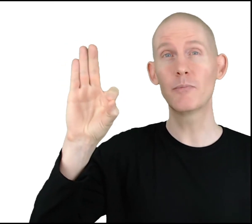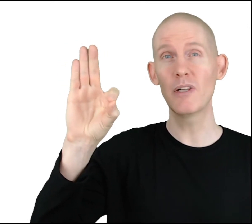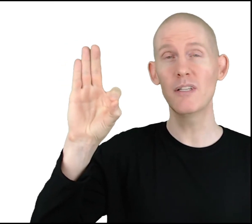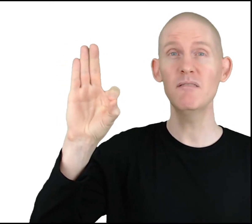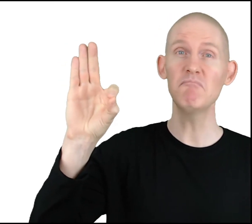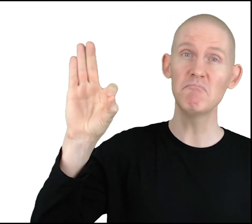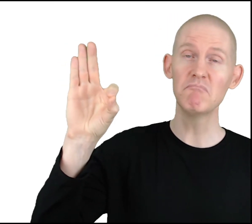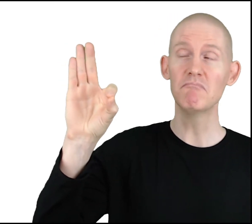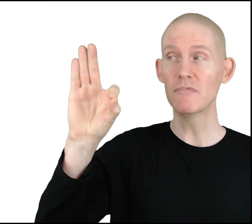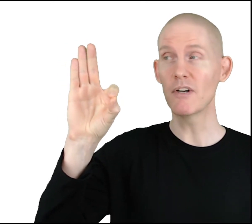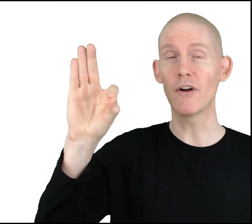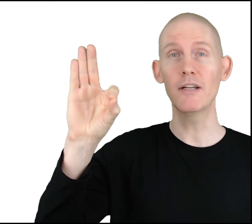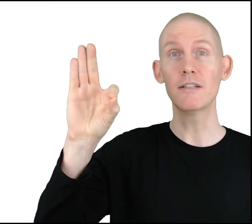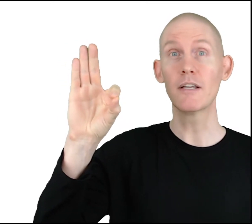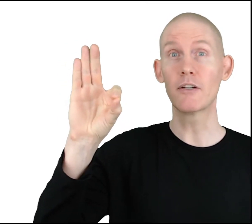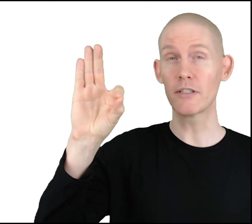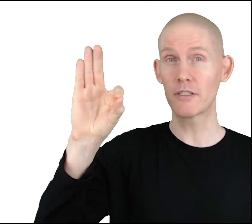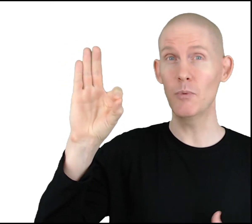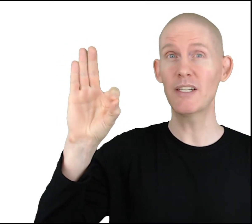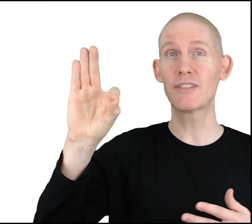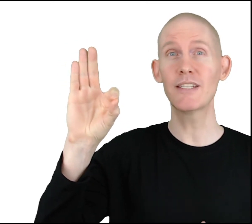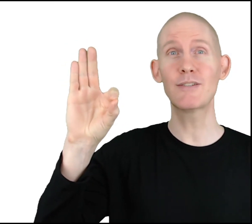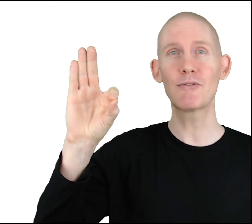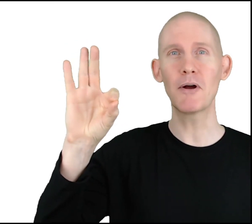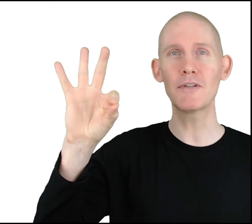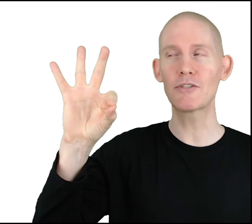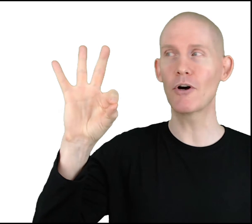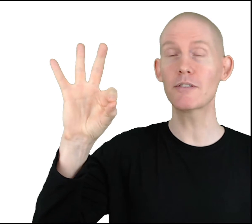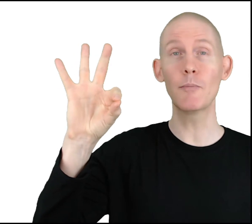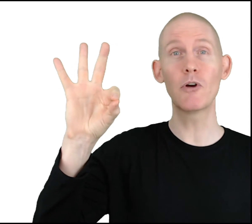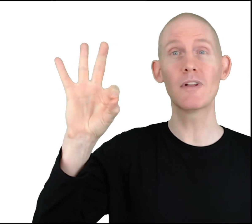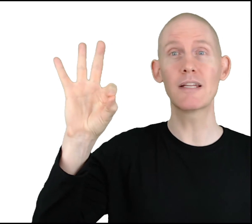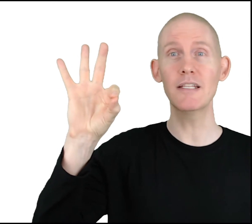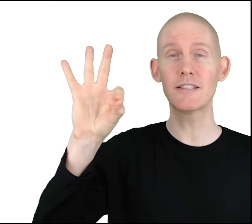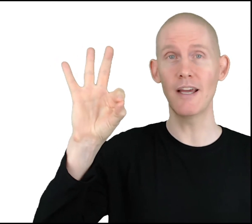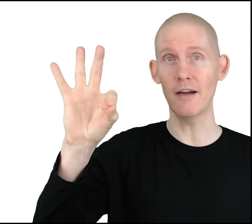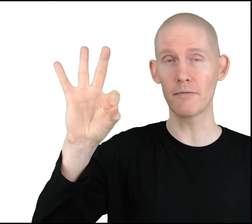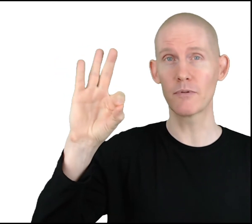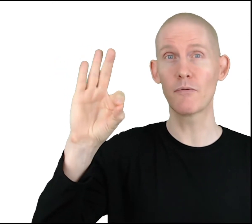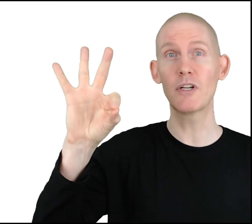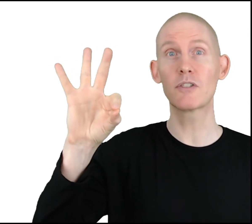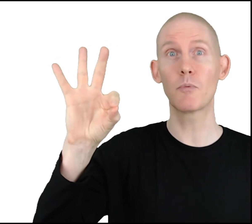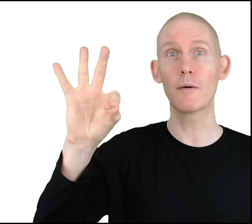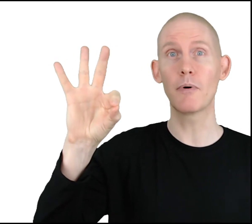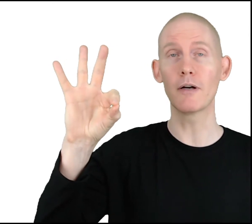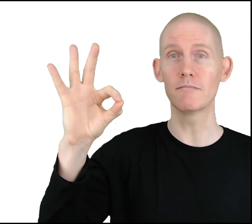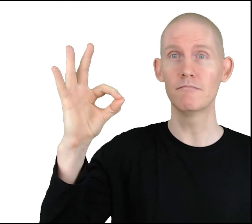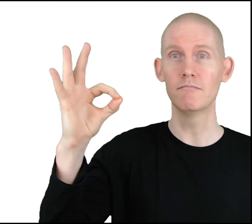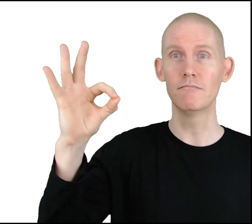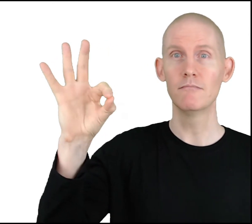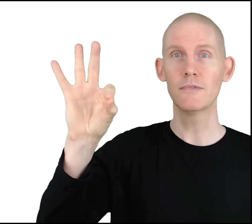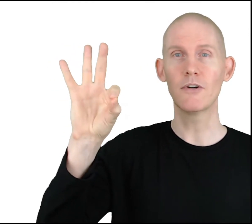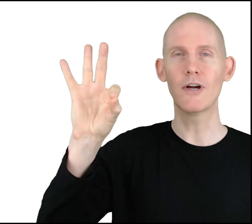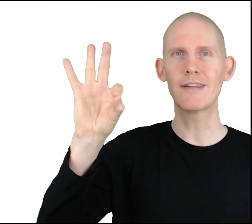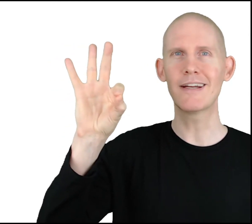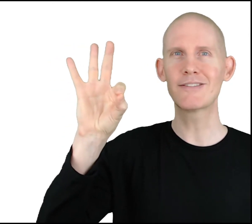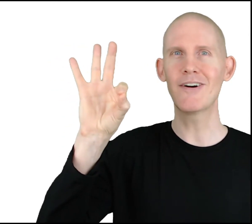possibility. All right. To be consistent throughout this course, I'll be going like this. F with the fingers spread apart. All right. That's our